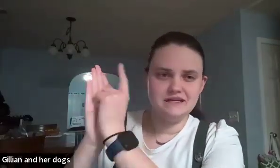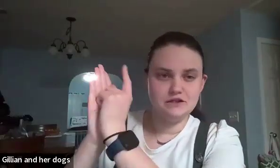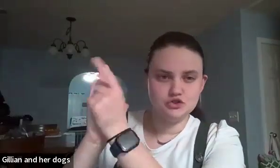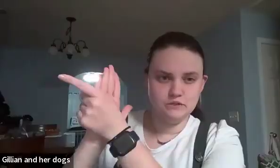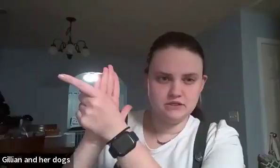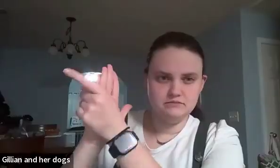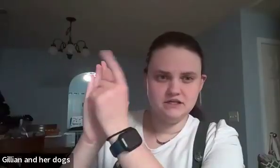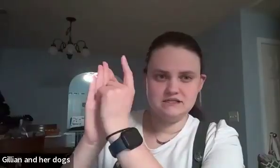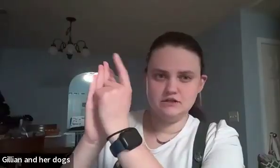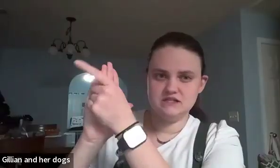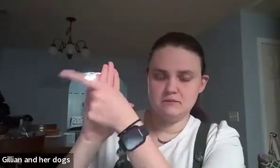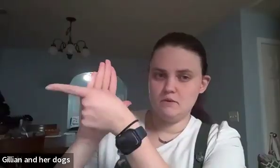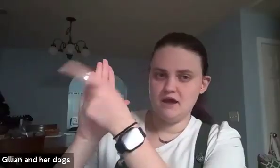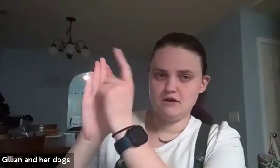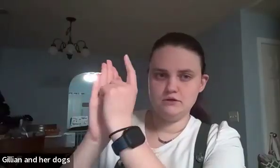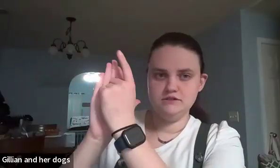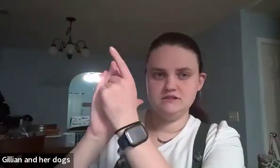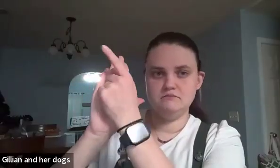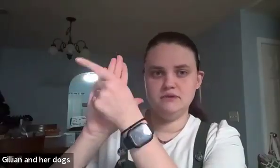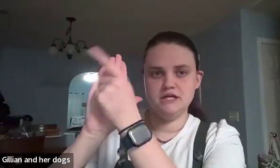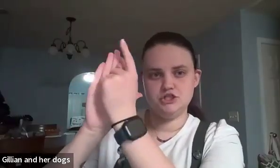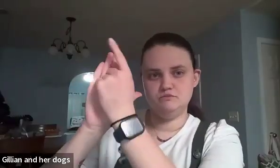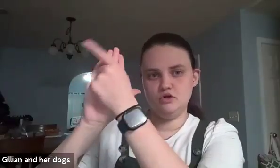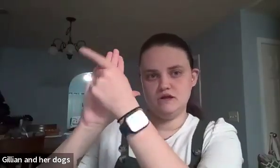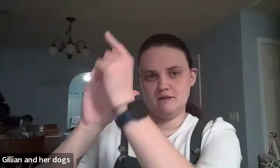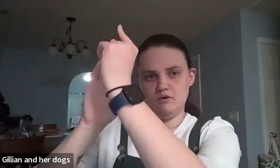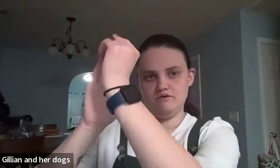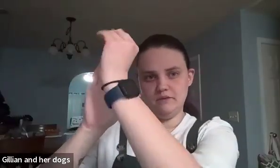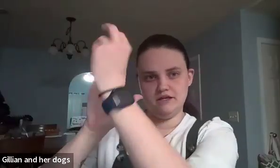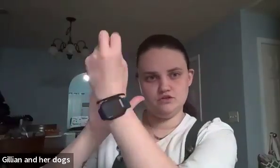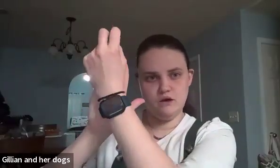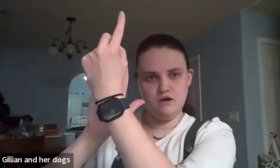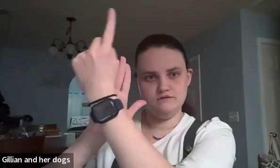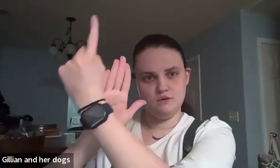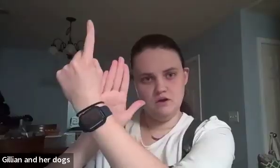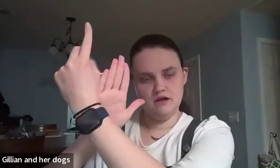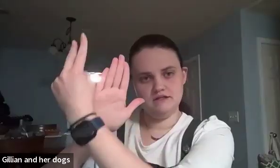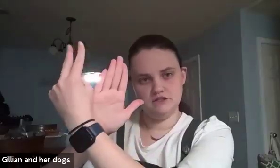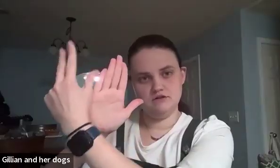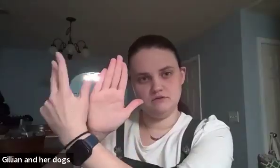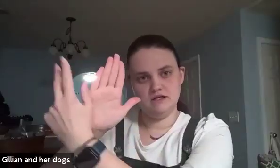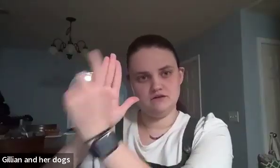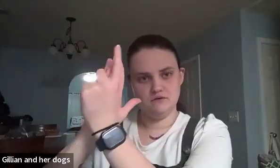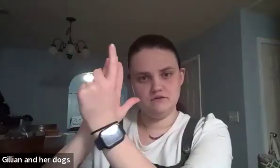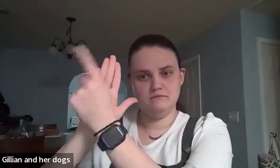left-handed, it looks weird because it looks like I'm going backwards, but it should look like I'm going from like 12 to 1 to 2, 3, so forth.